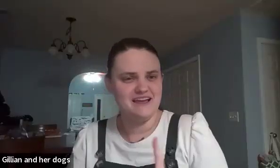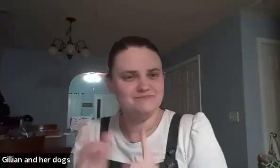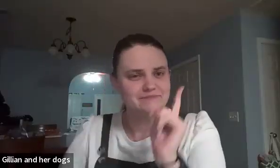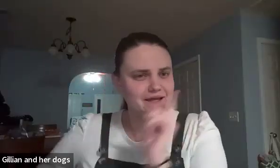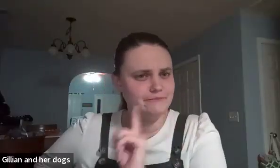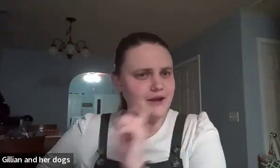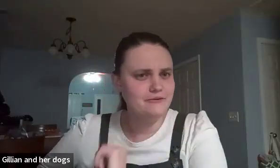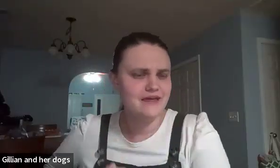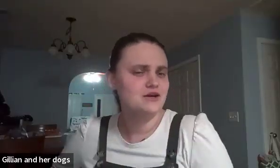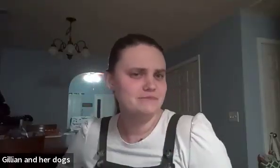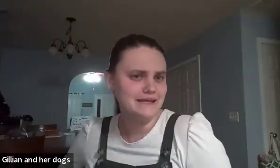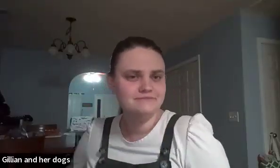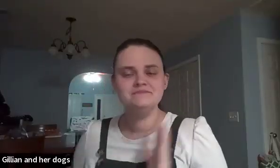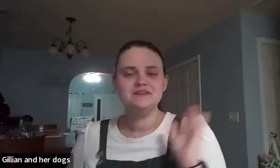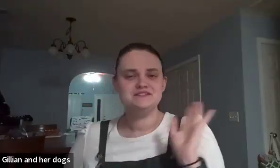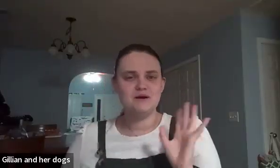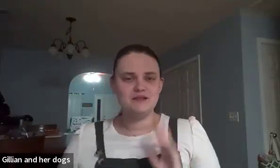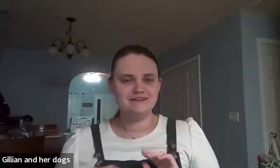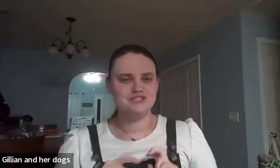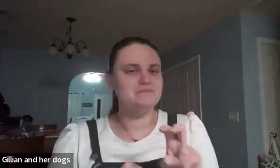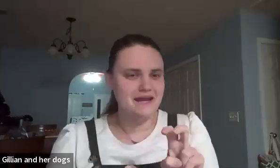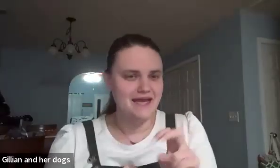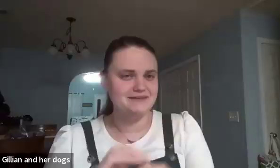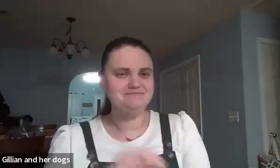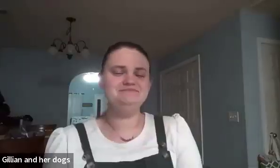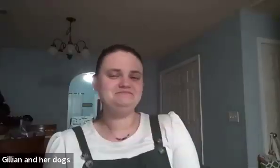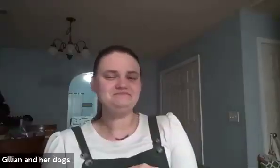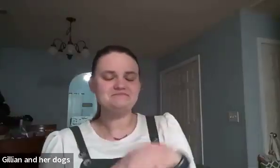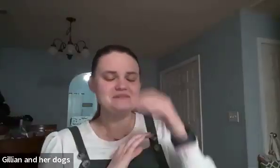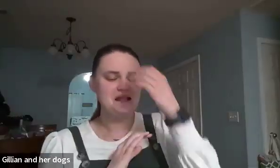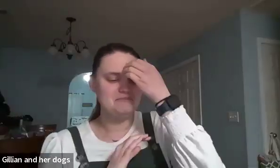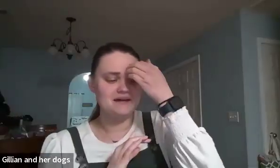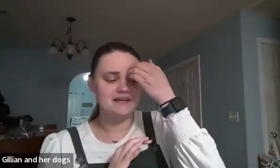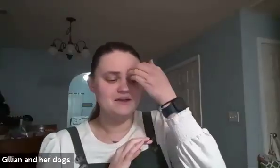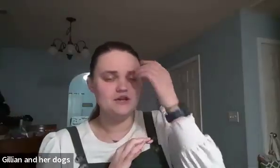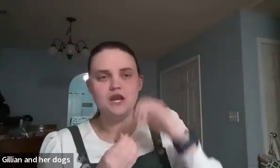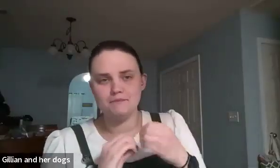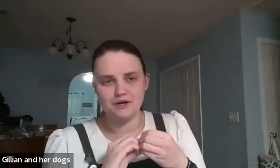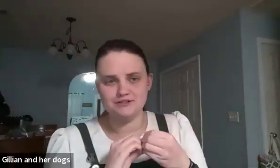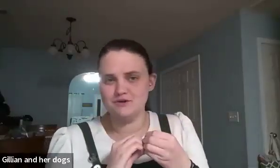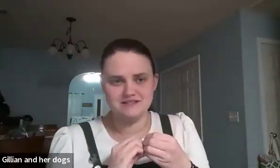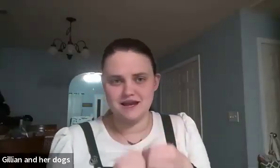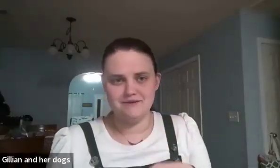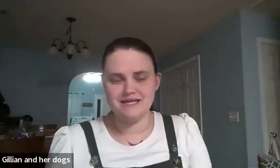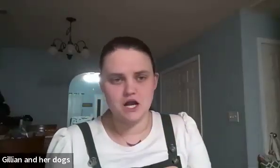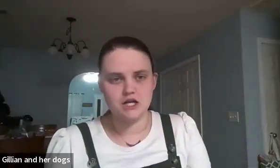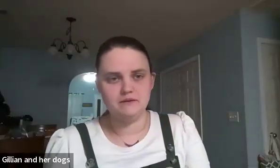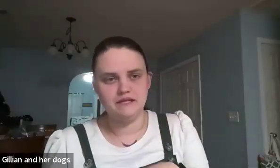like be like, no, that could be. So I'm like jumping ahead. But numbers, most of the time, it's not going to